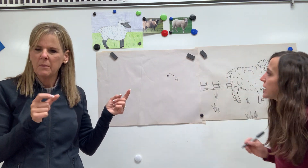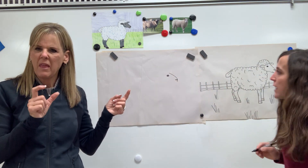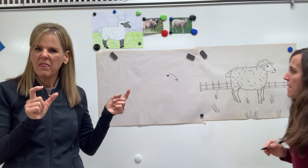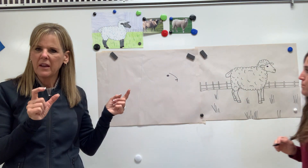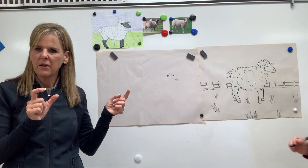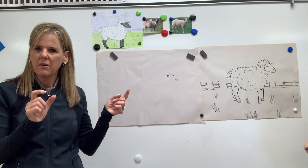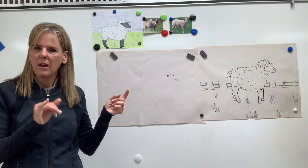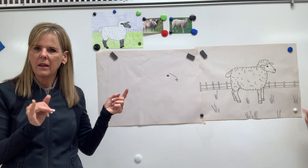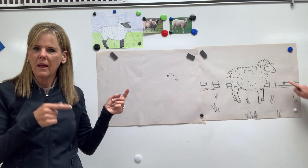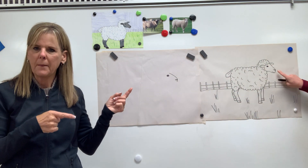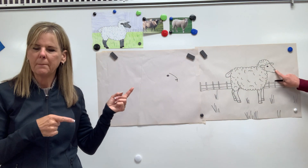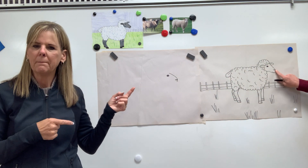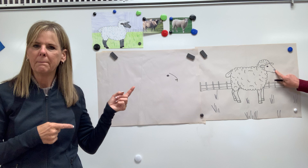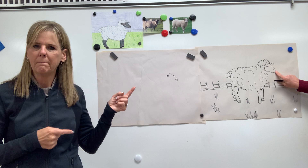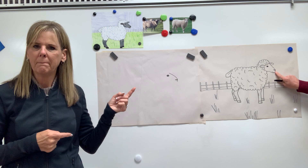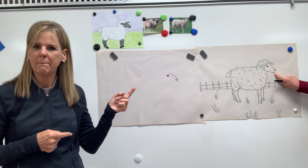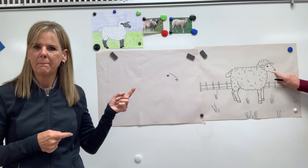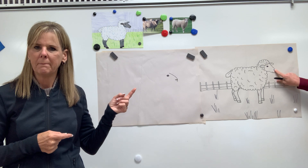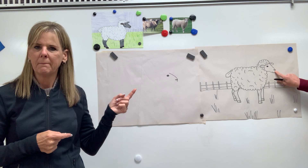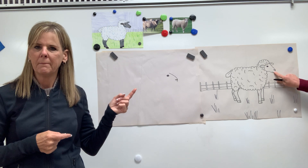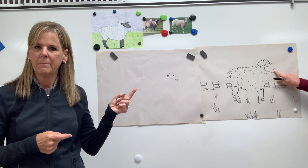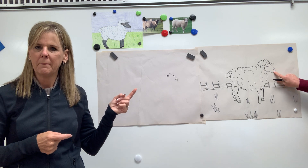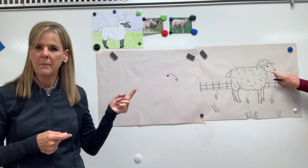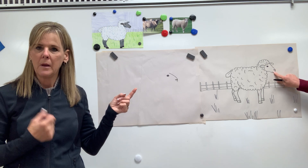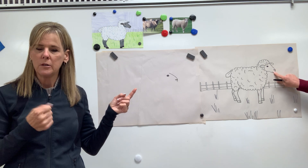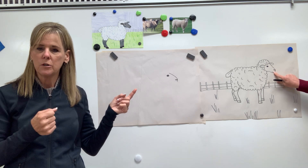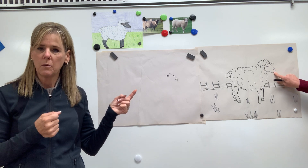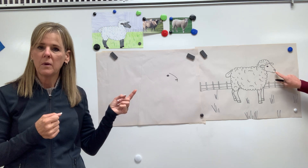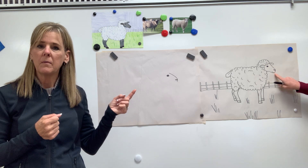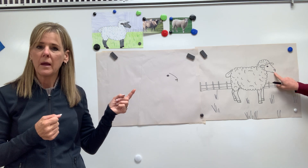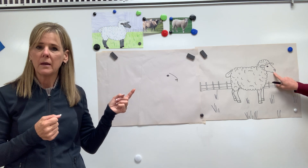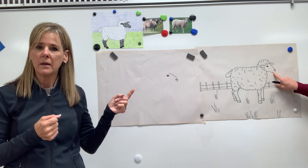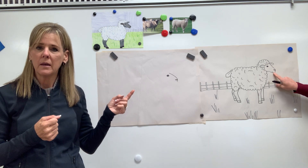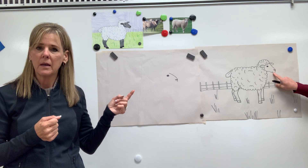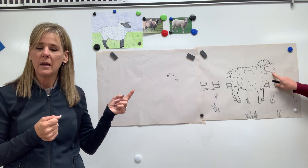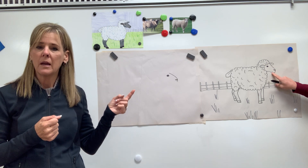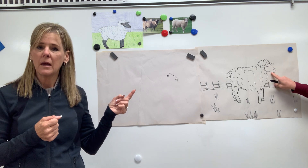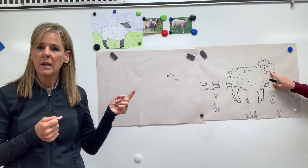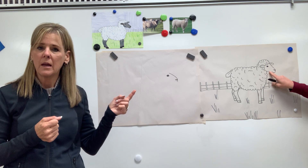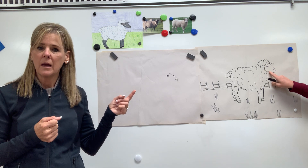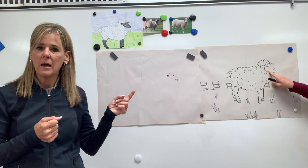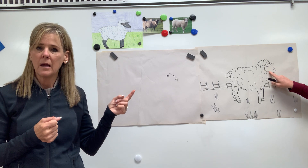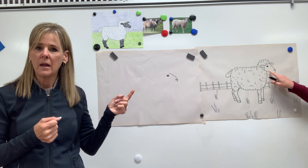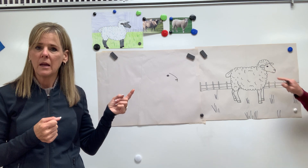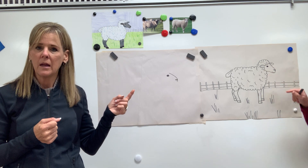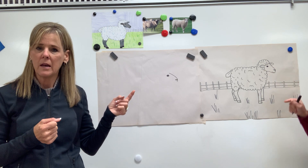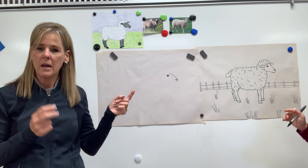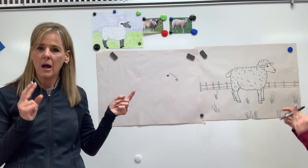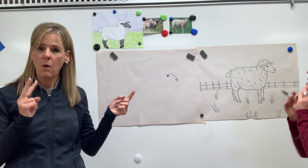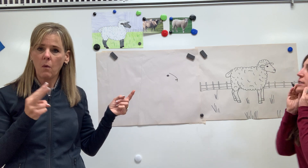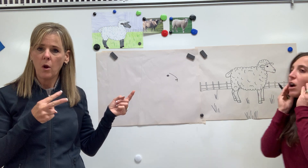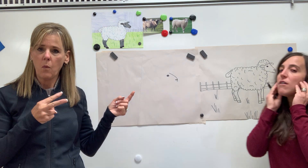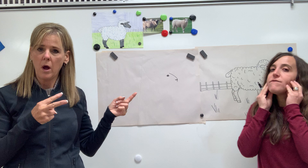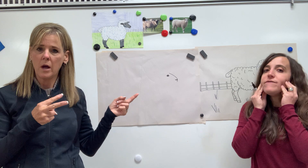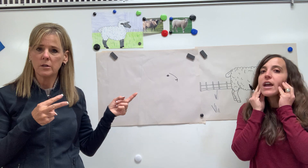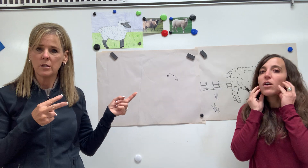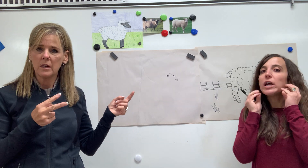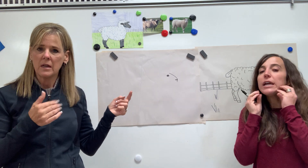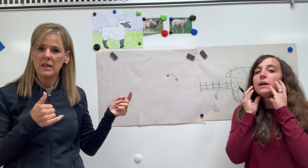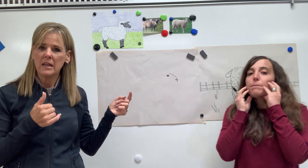that. So we've made it down, and then we're gonna make it curve back. Now look, he's got very